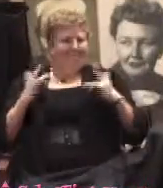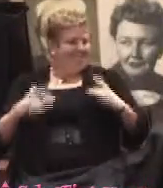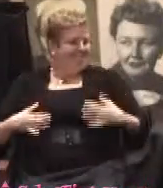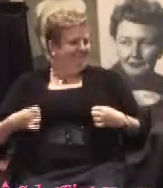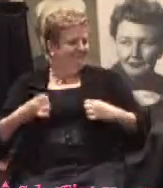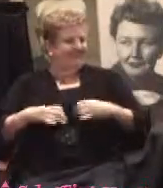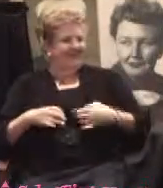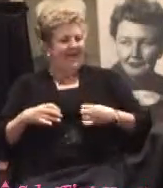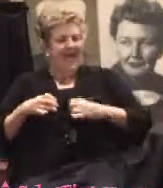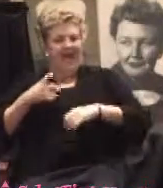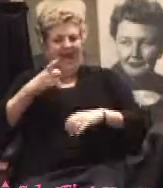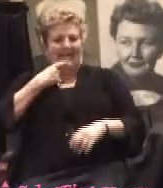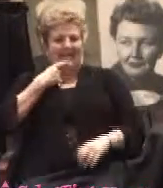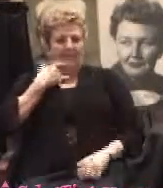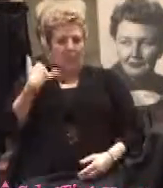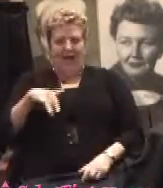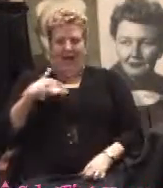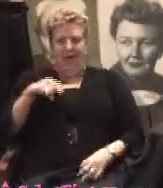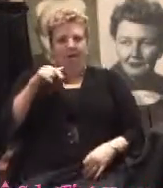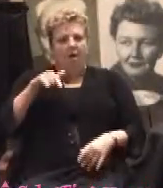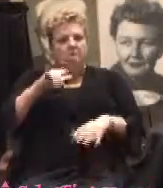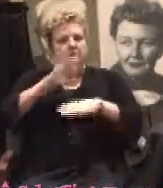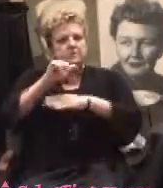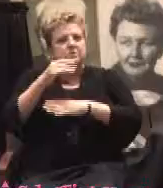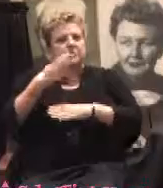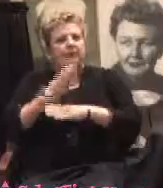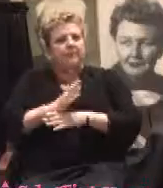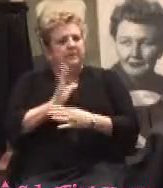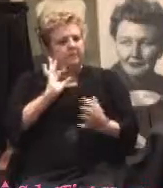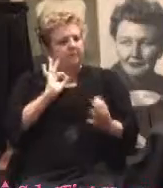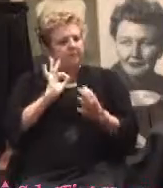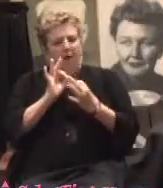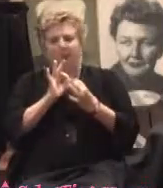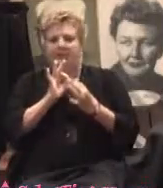And I said, this job is perfectly suited to a man of my experience and my talents.